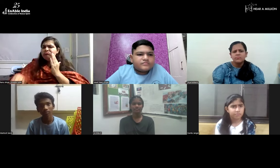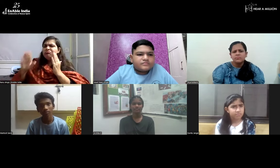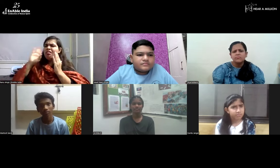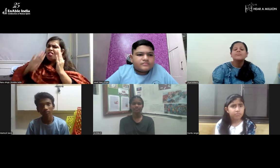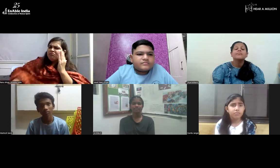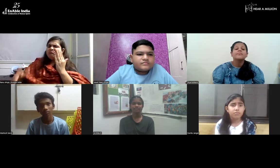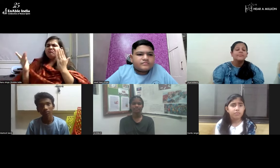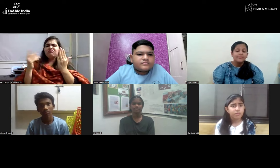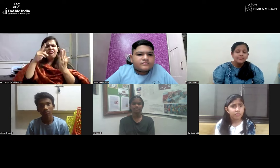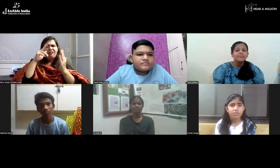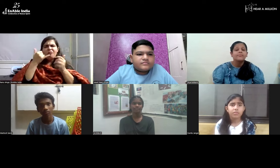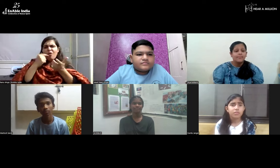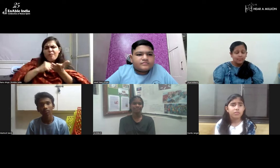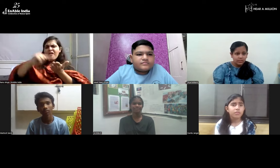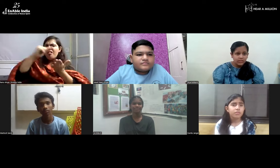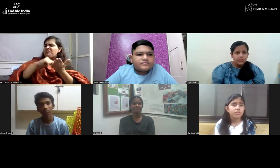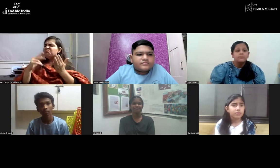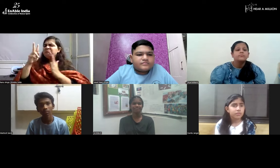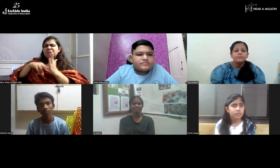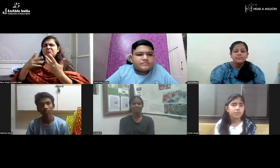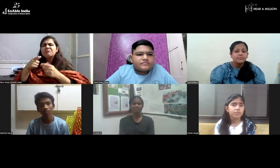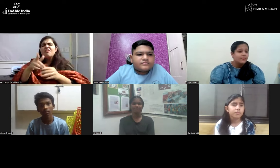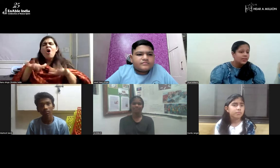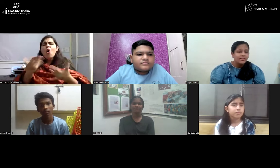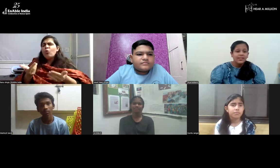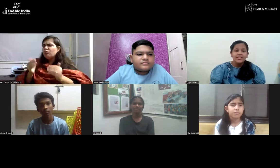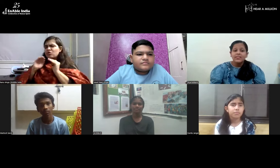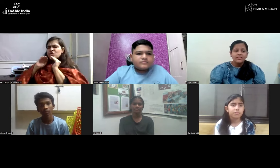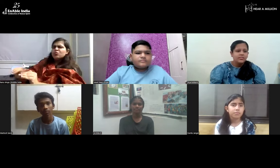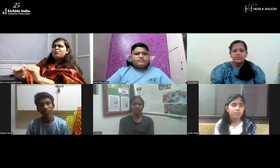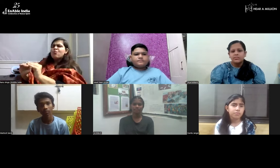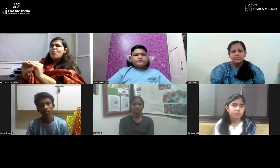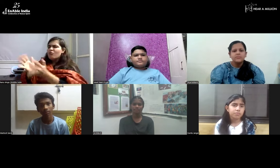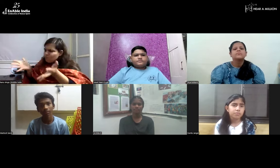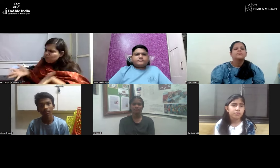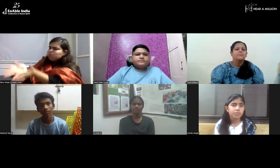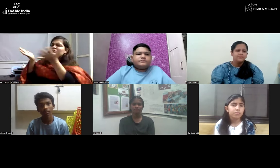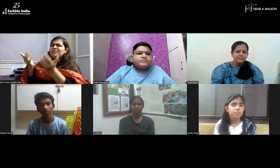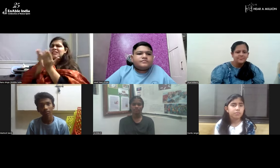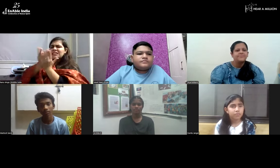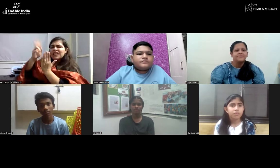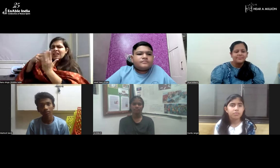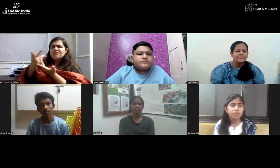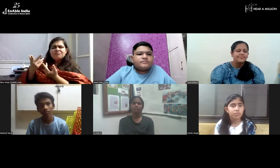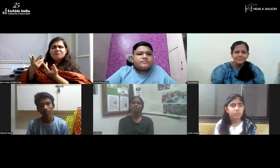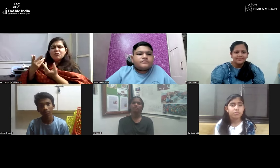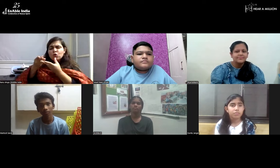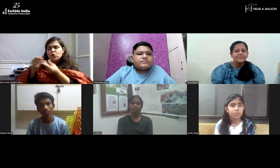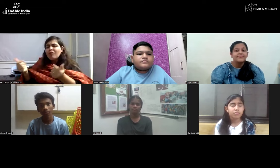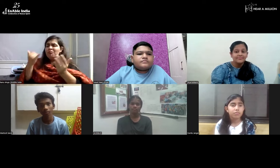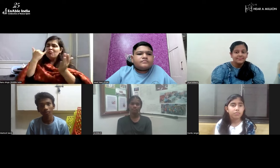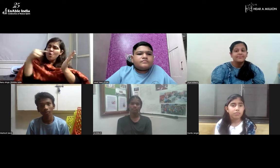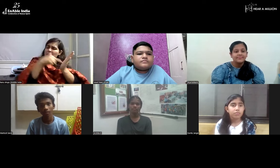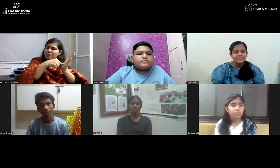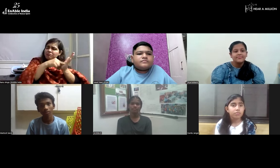but there is a difference. And why is it important to know? Let's have a discussion. Who would want to volunteer first?